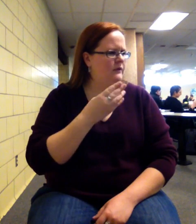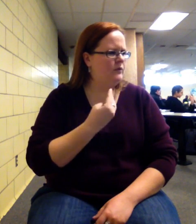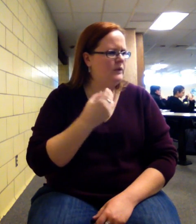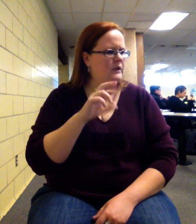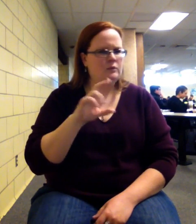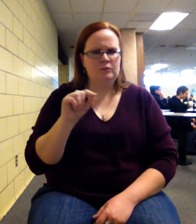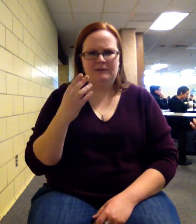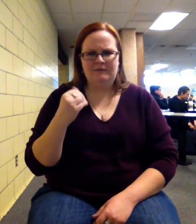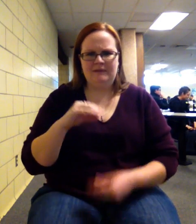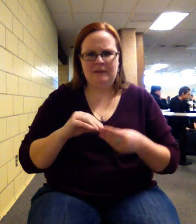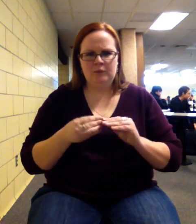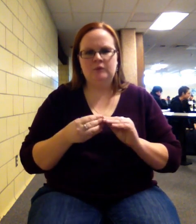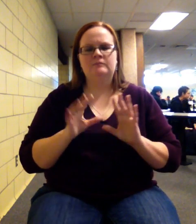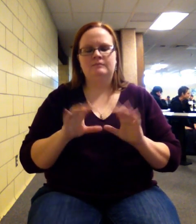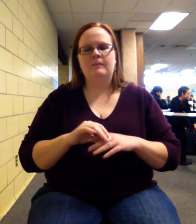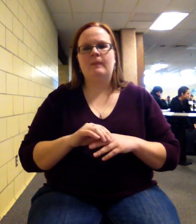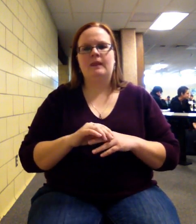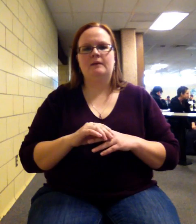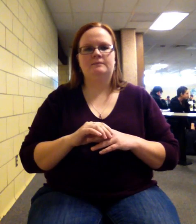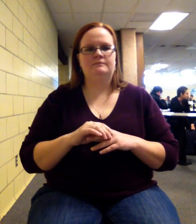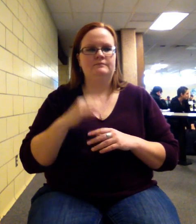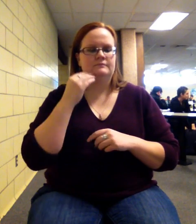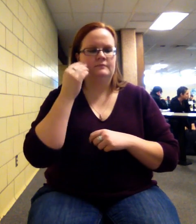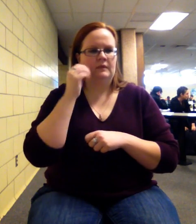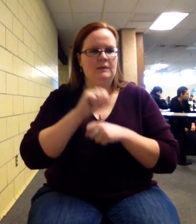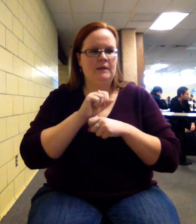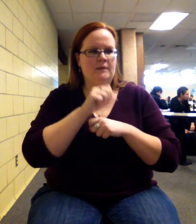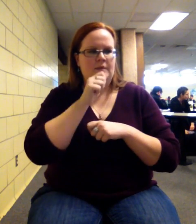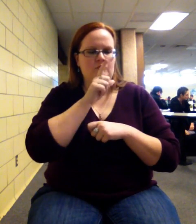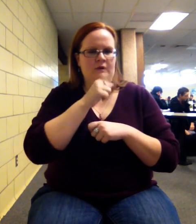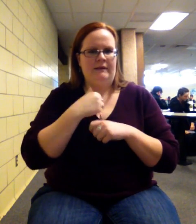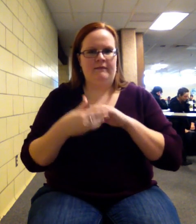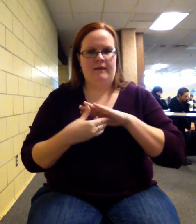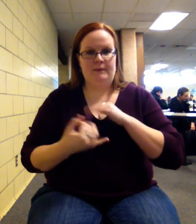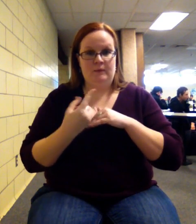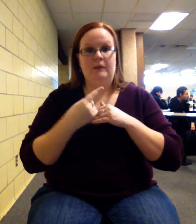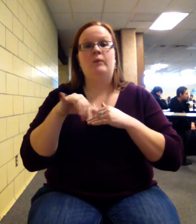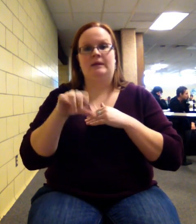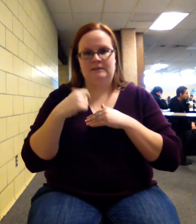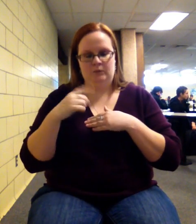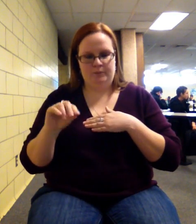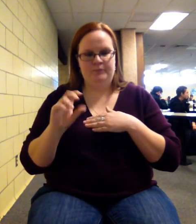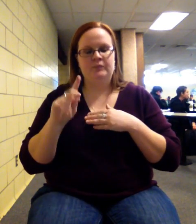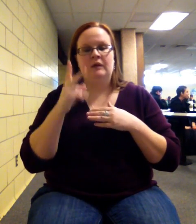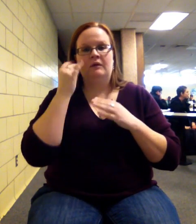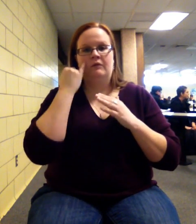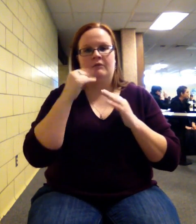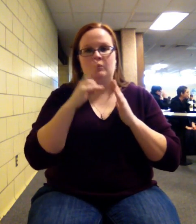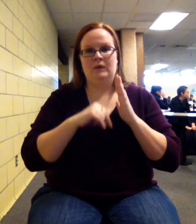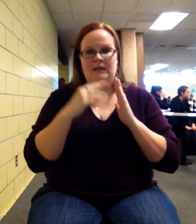Okay, so the assignment is, and I don't even know if I have a copy of it with me today. Yeah, I do. So if you read the assignment for the